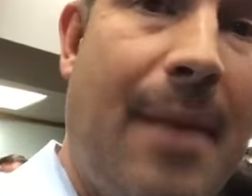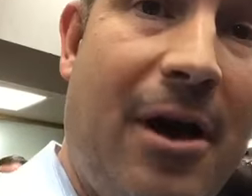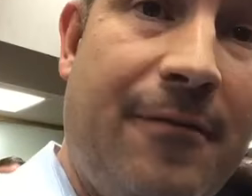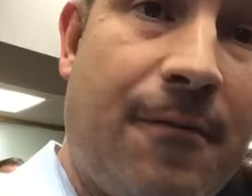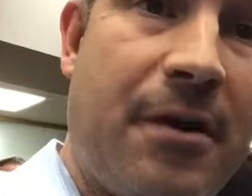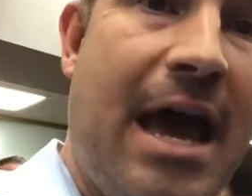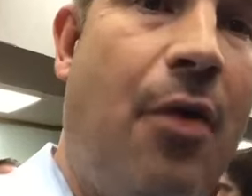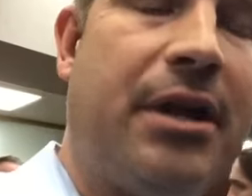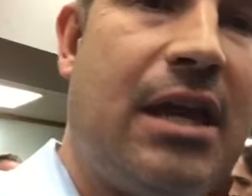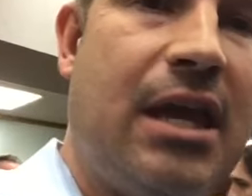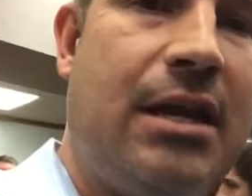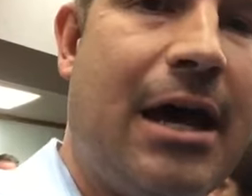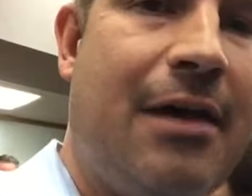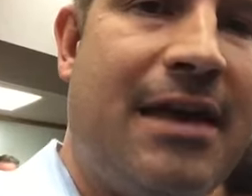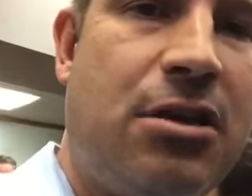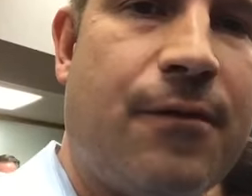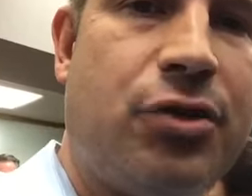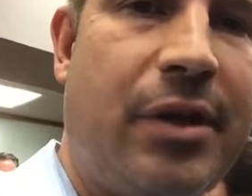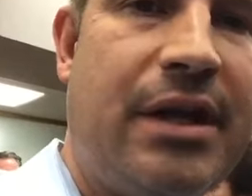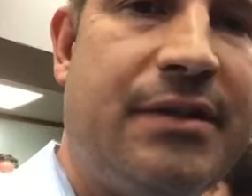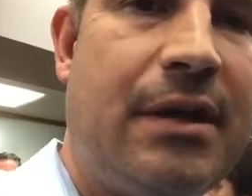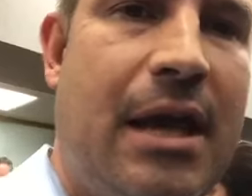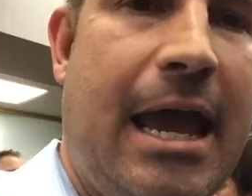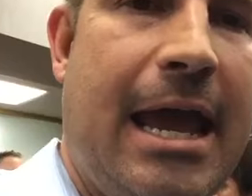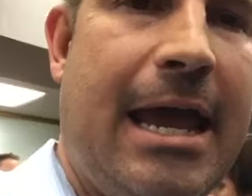going to hop off here for now, but again, thank you for